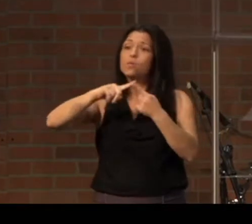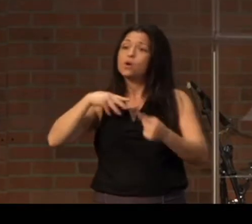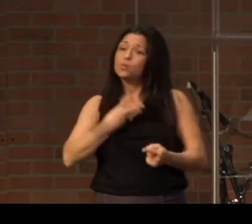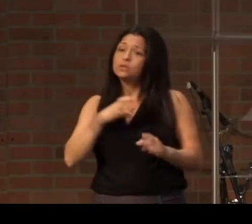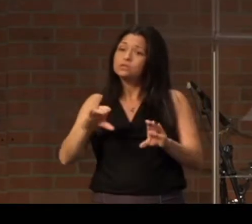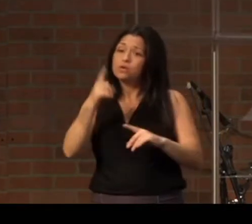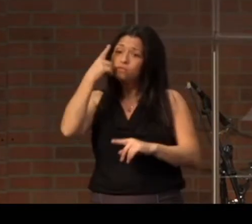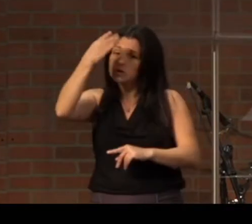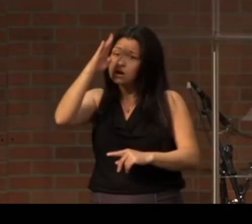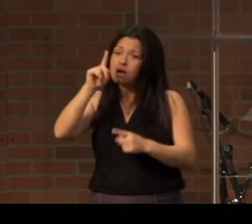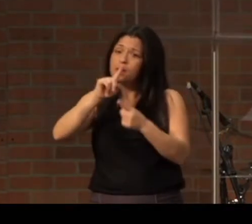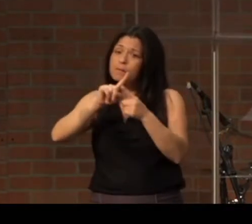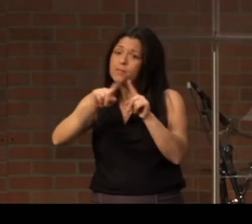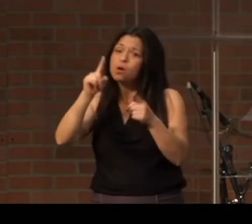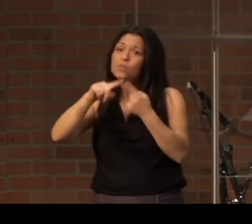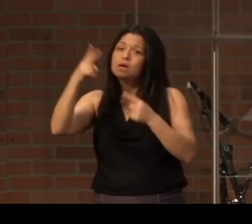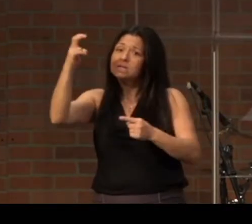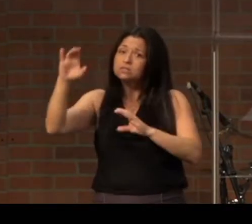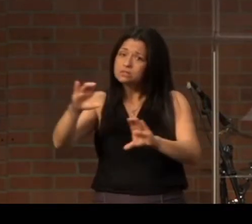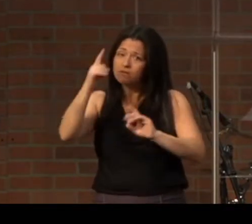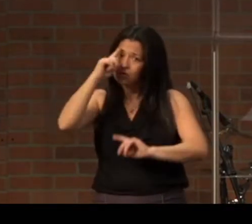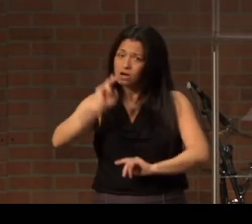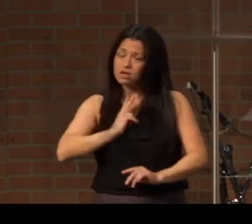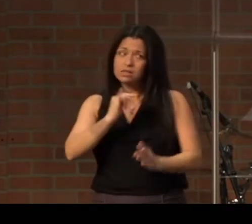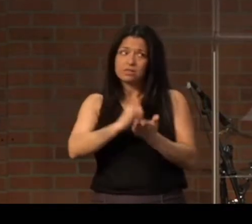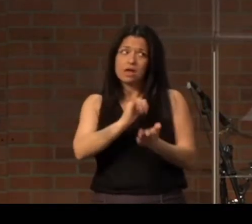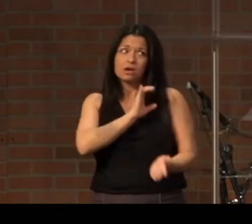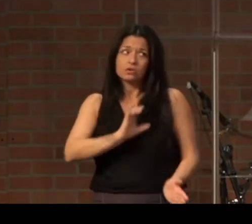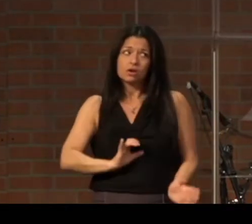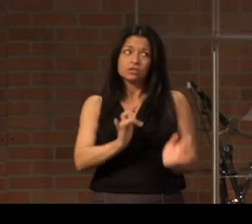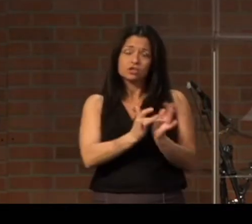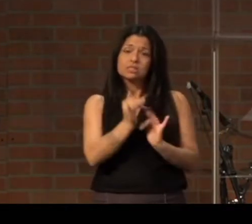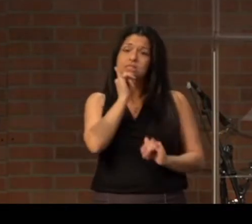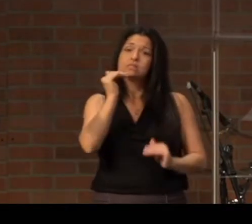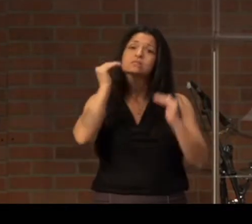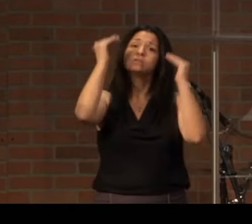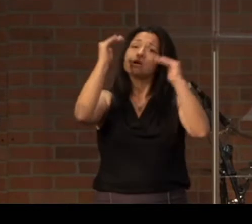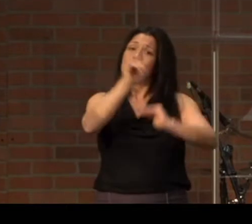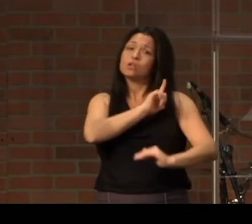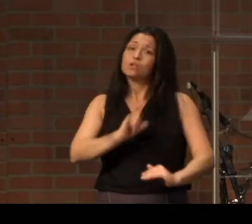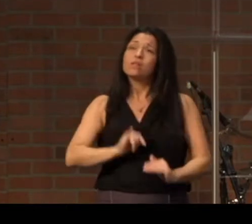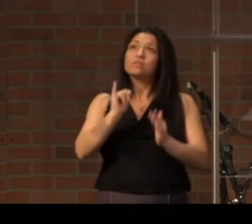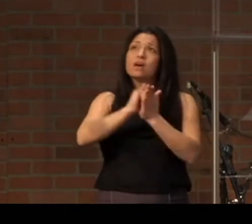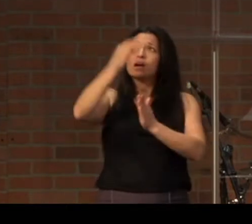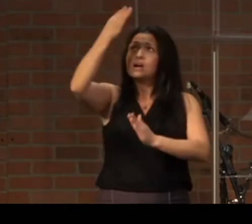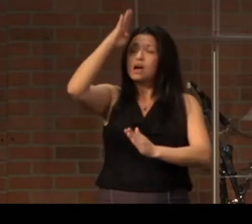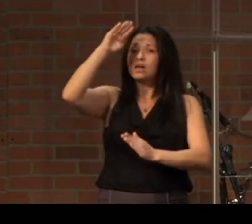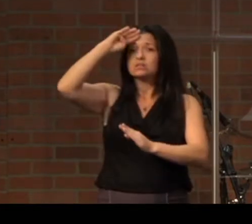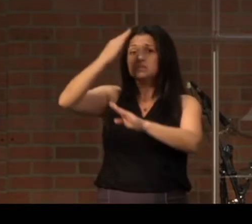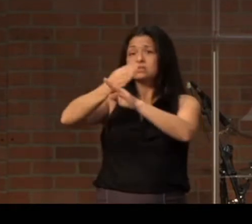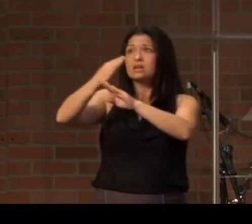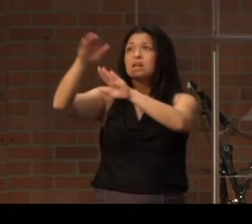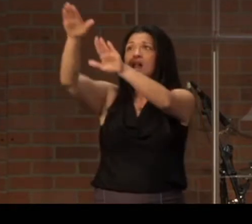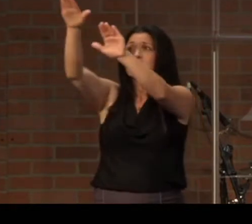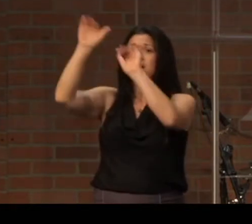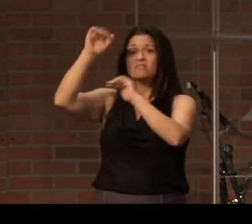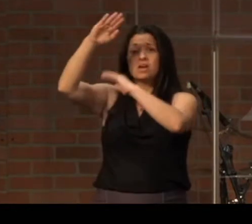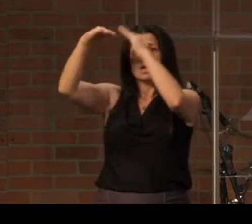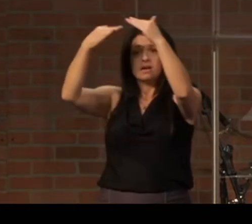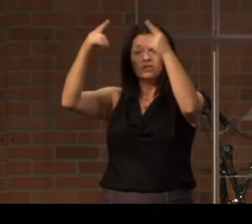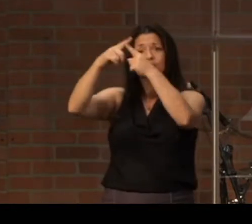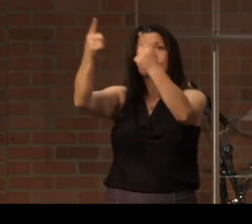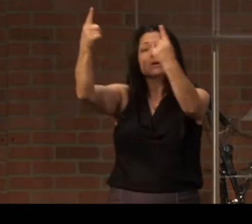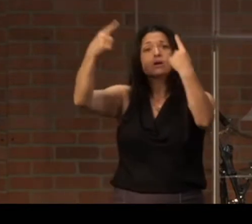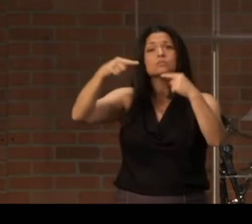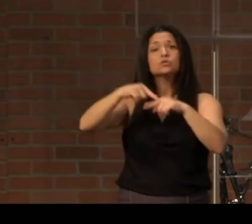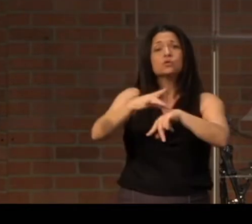he's done for us. That Christ Jesus, the Lord, that God the Son left heaven, came to earth, and then